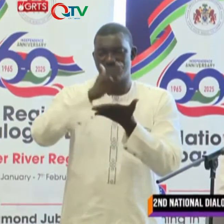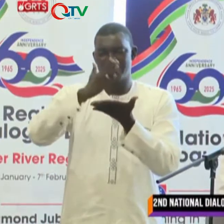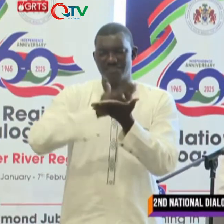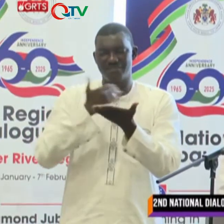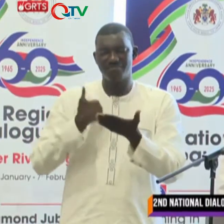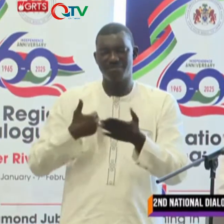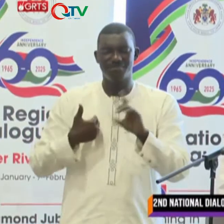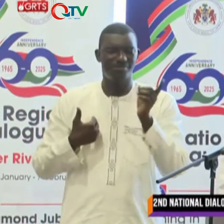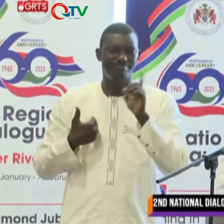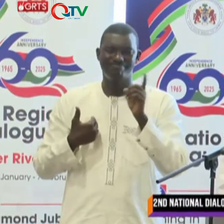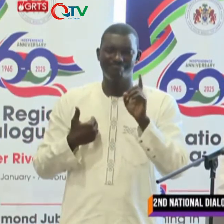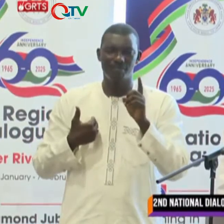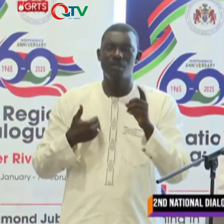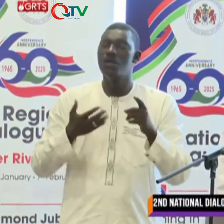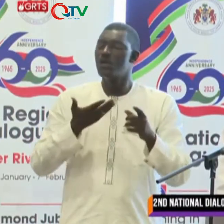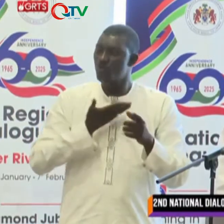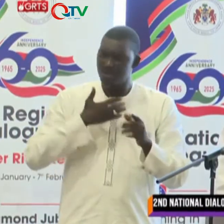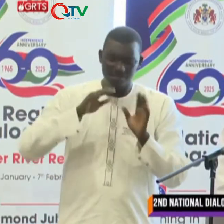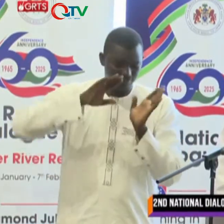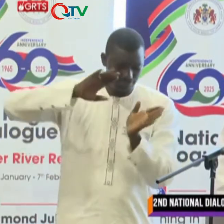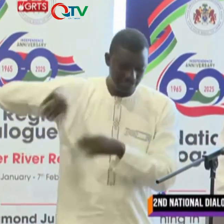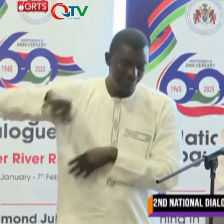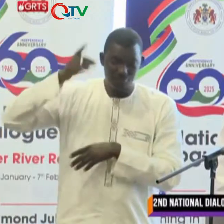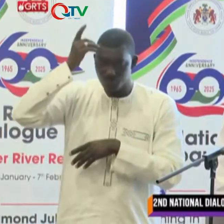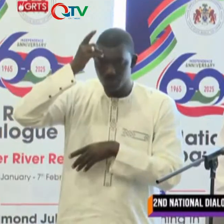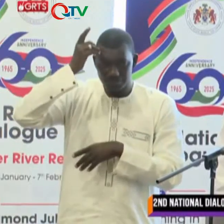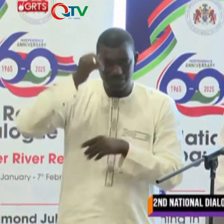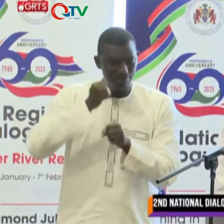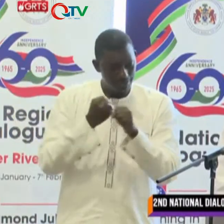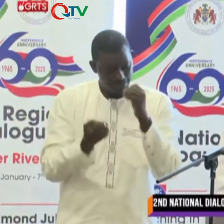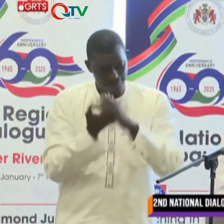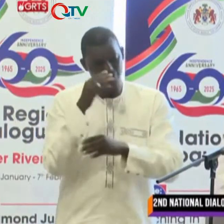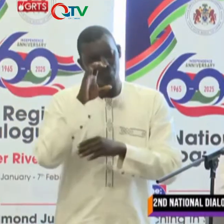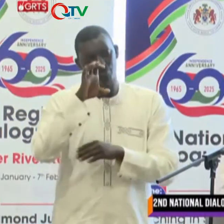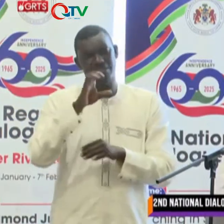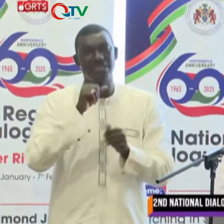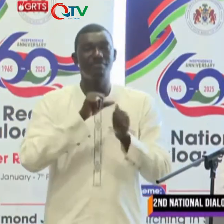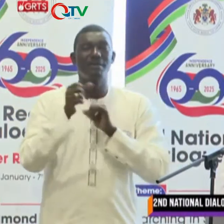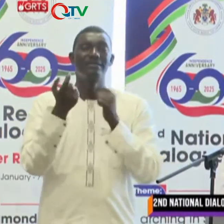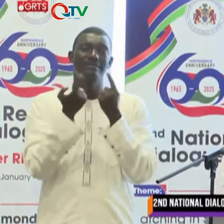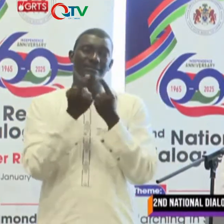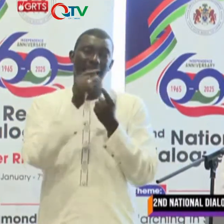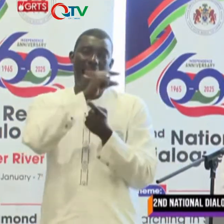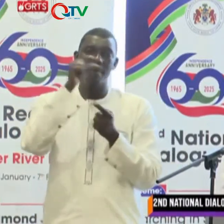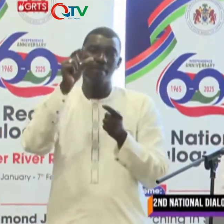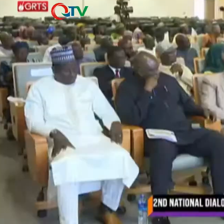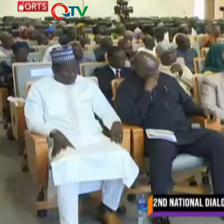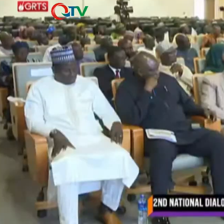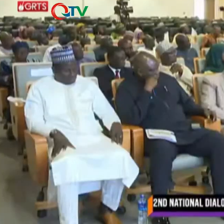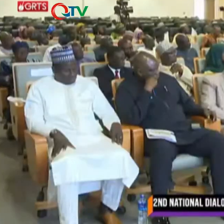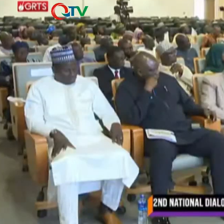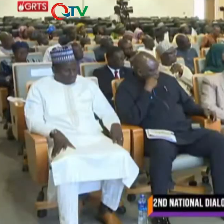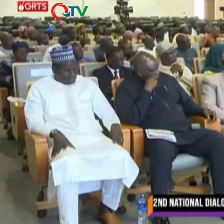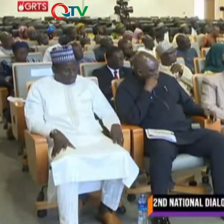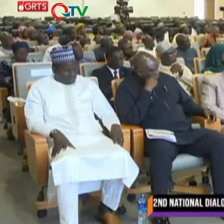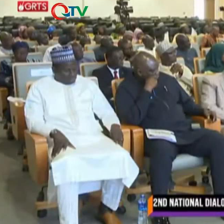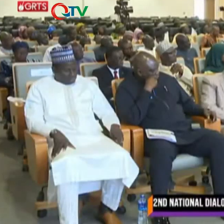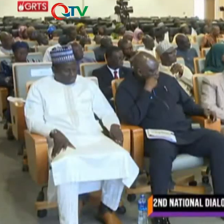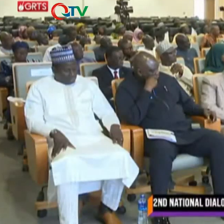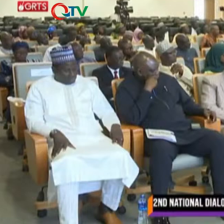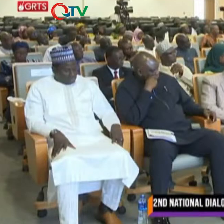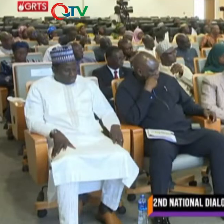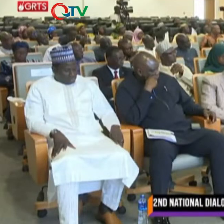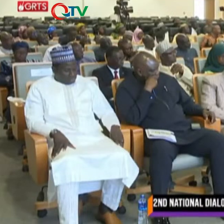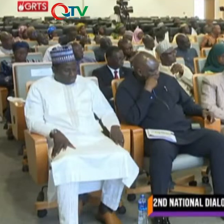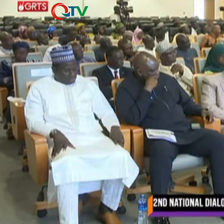people. The best reputation a person can make as a politician is to meaningfully